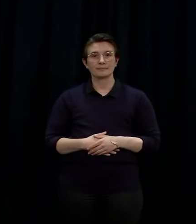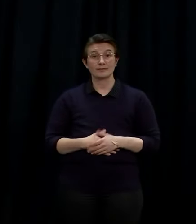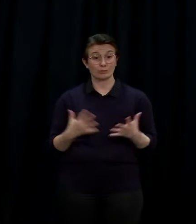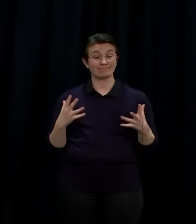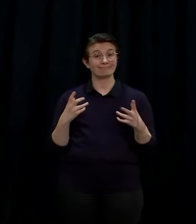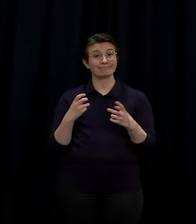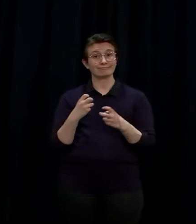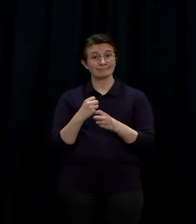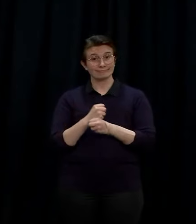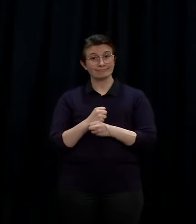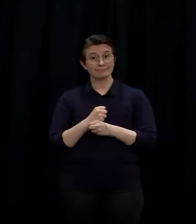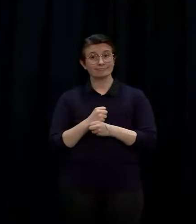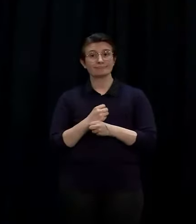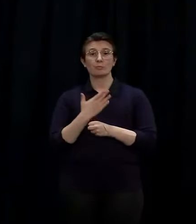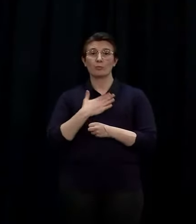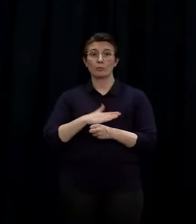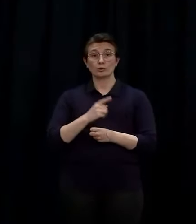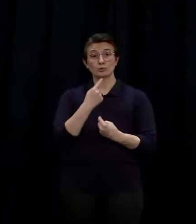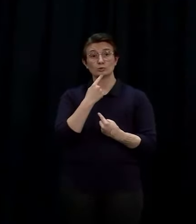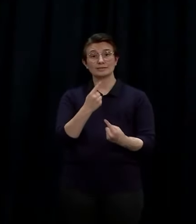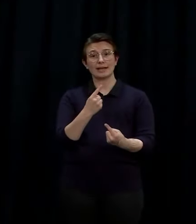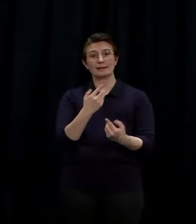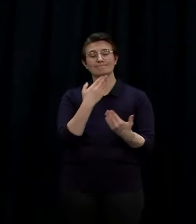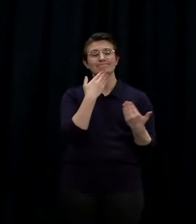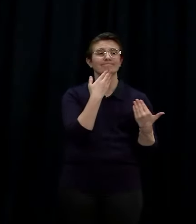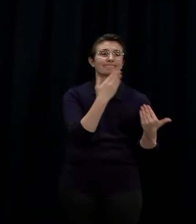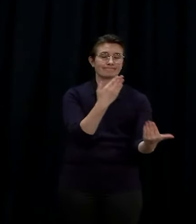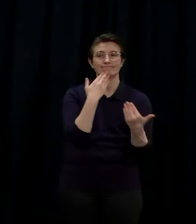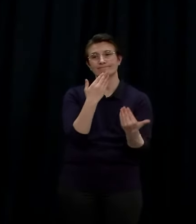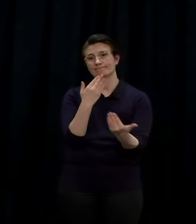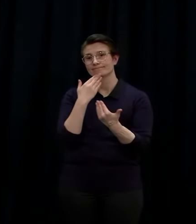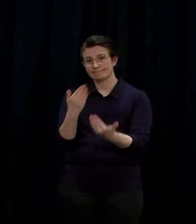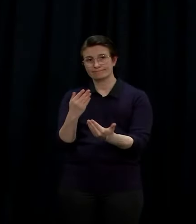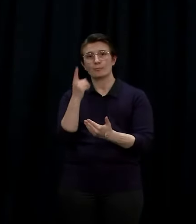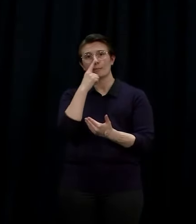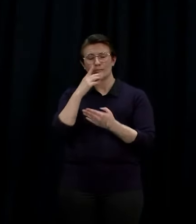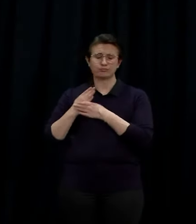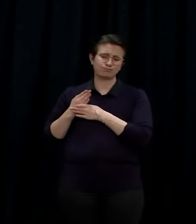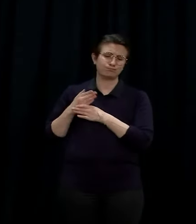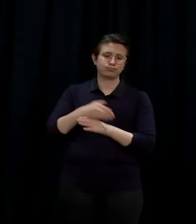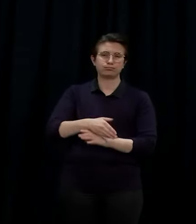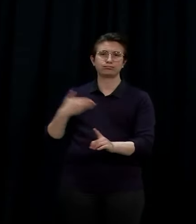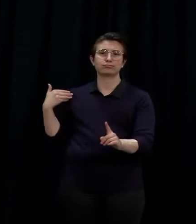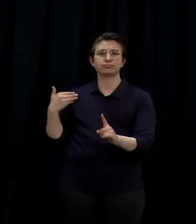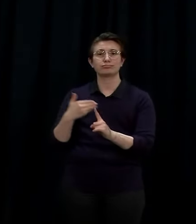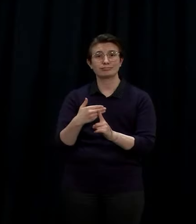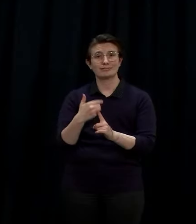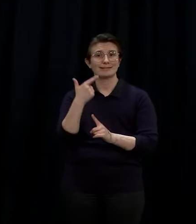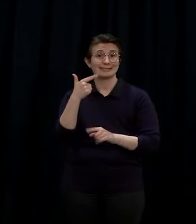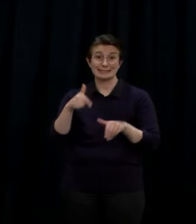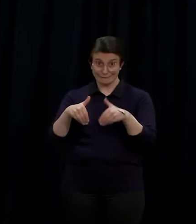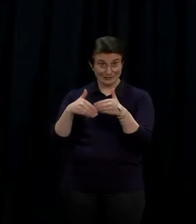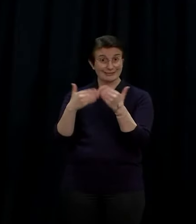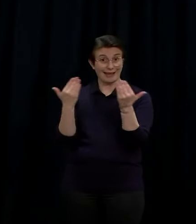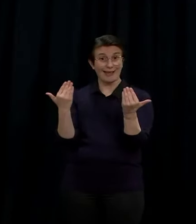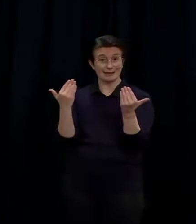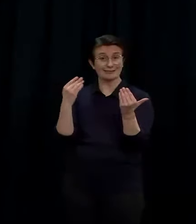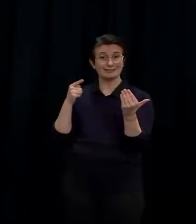thanking everyone who's played such an important role in getting us to this point. In the last 7 days alone,